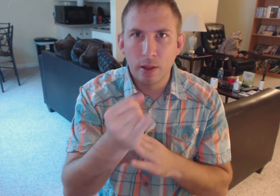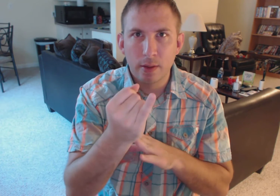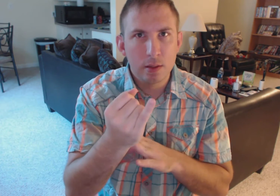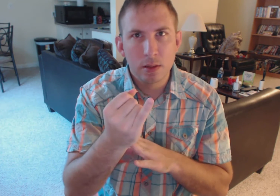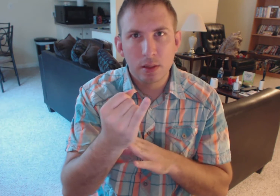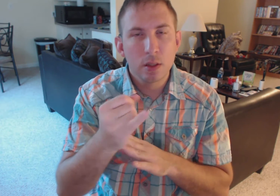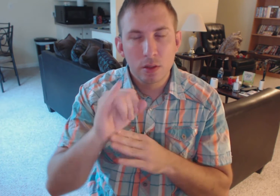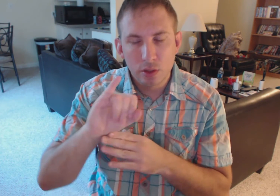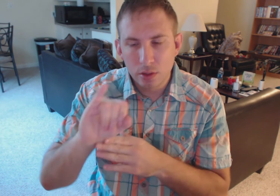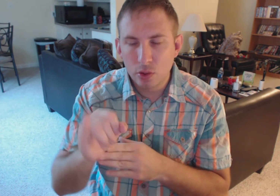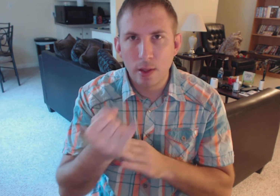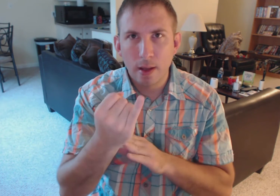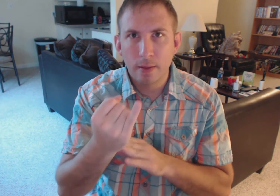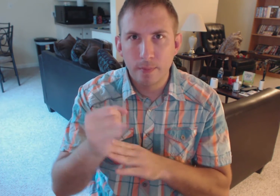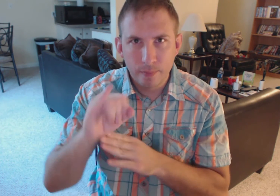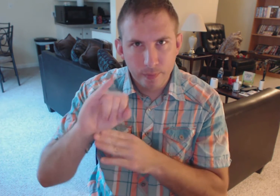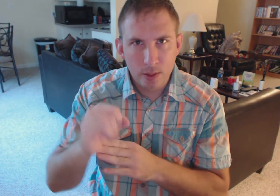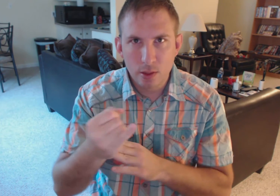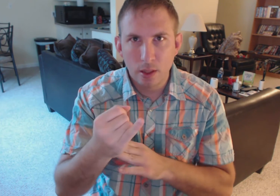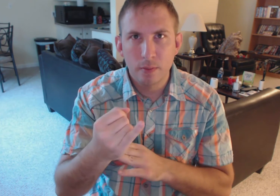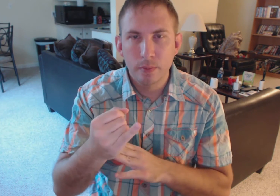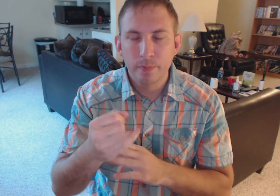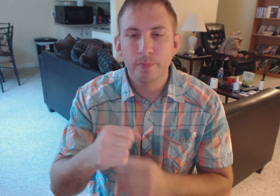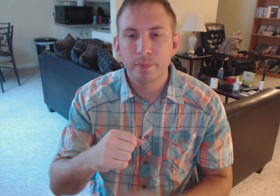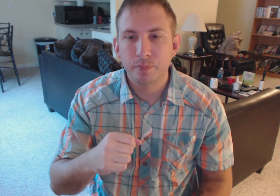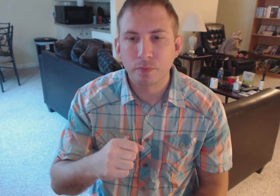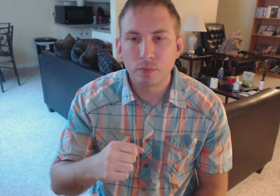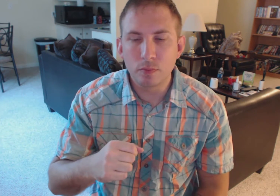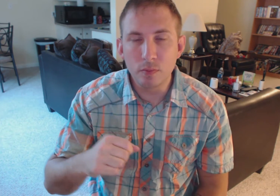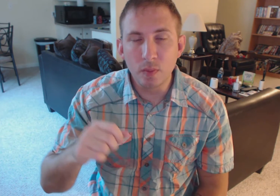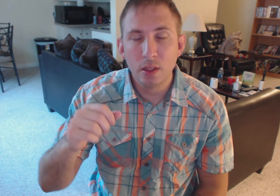like this, just J. J.